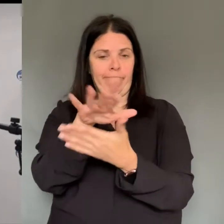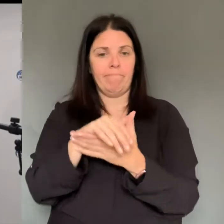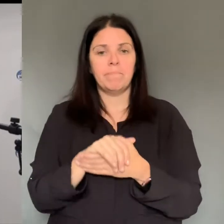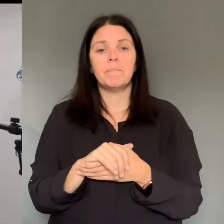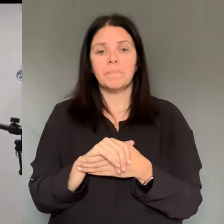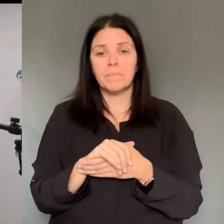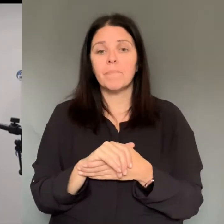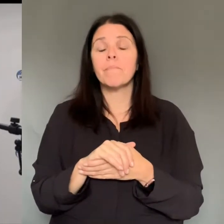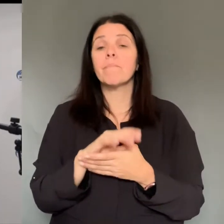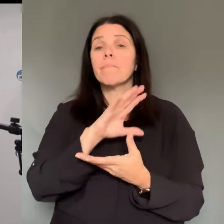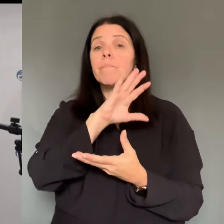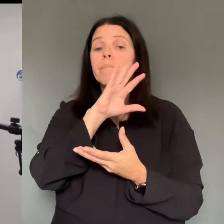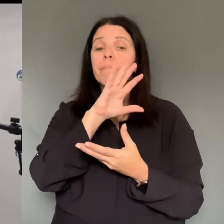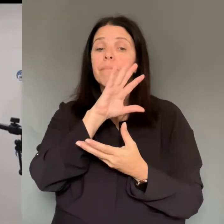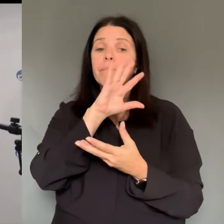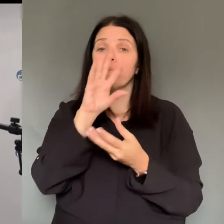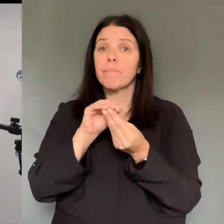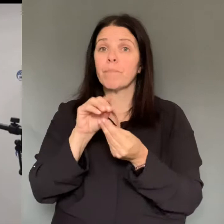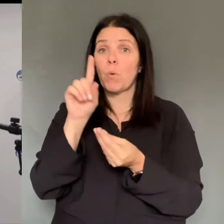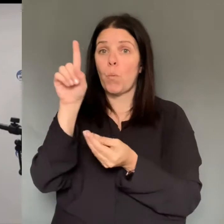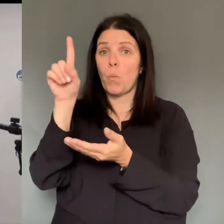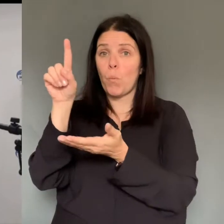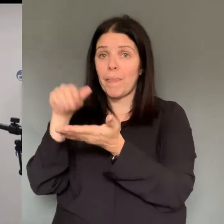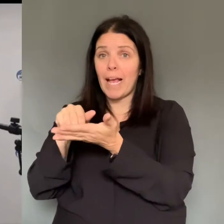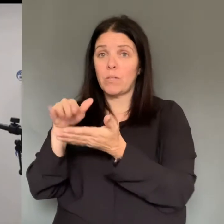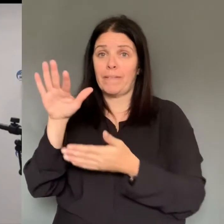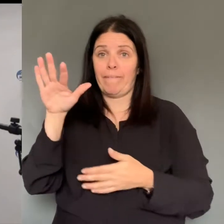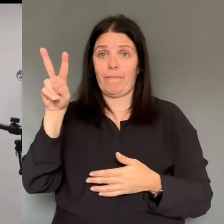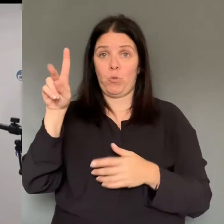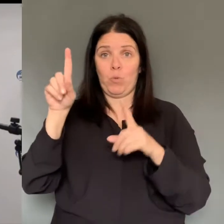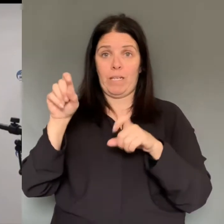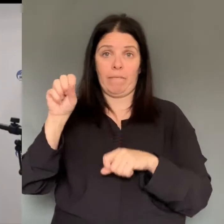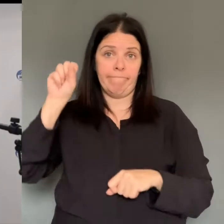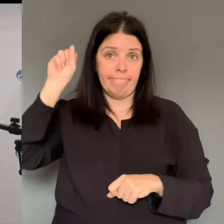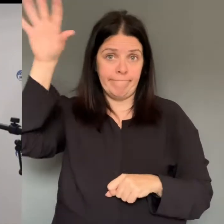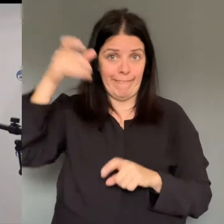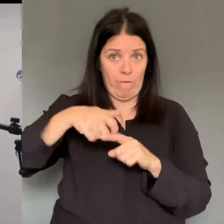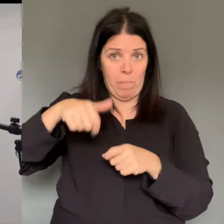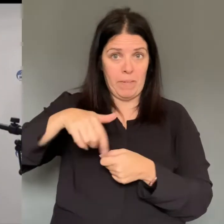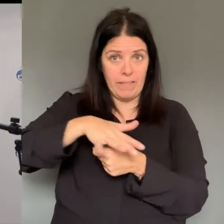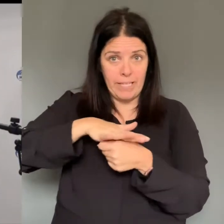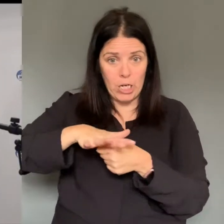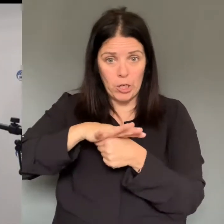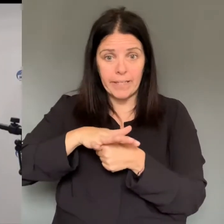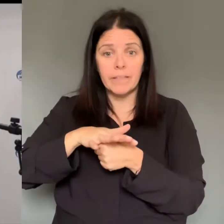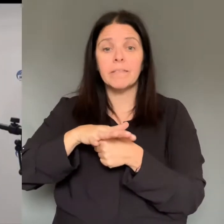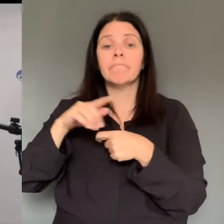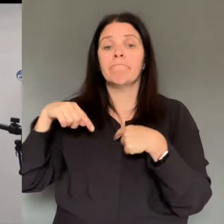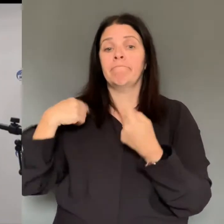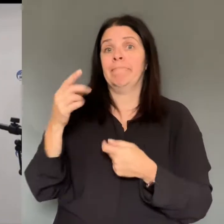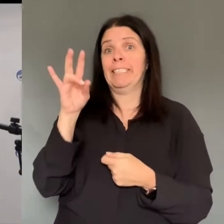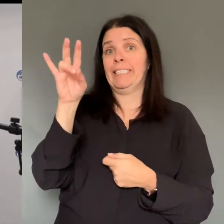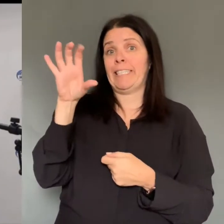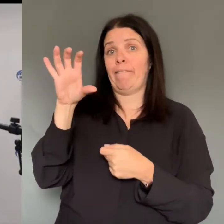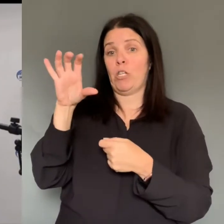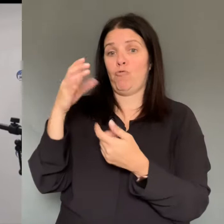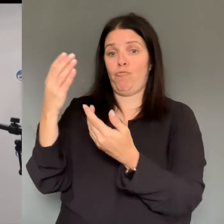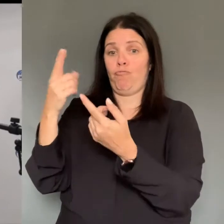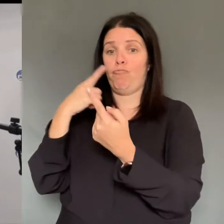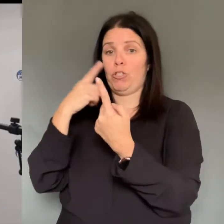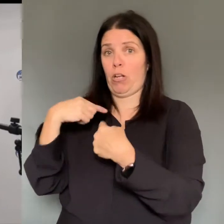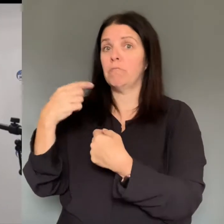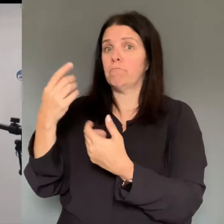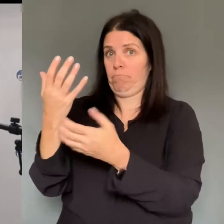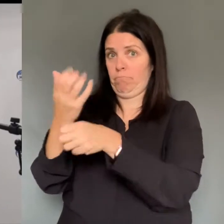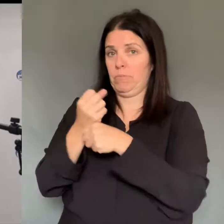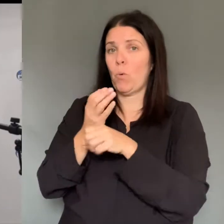tested, 330 tests are pending. Testing for COVID-19 should be based on clinical assessment. All specimens submitted